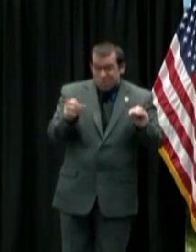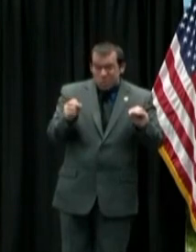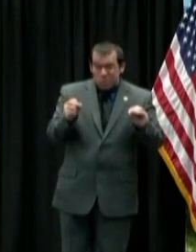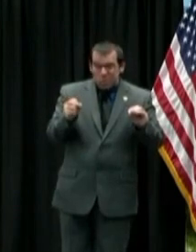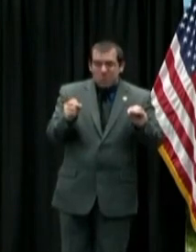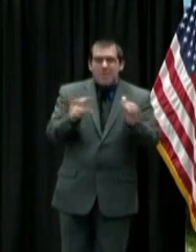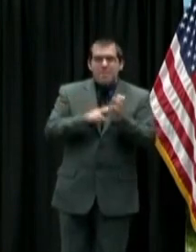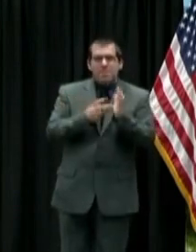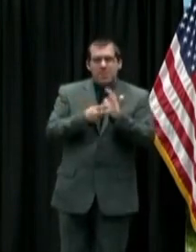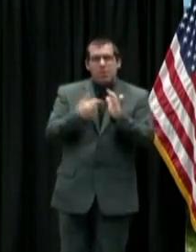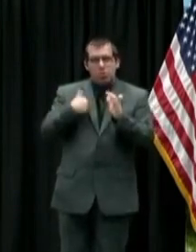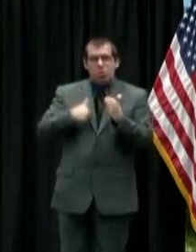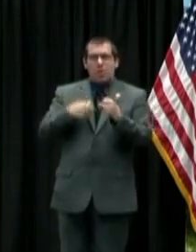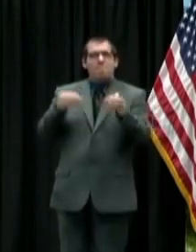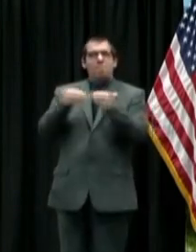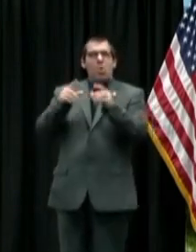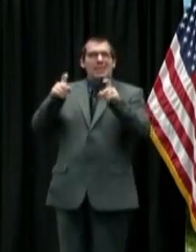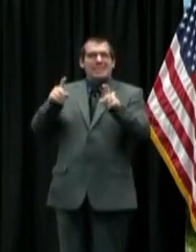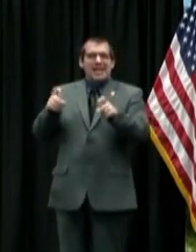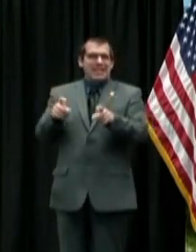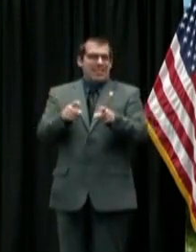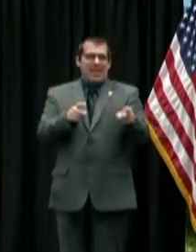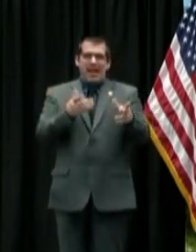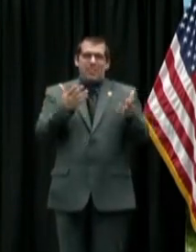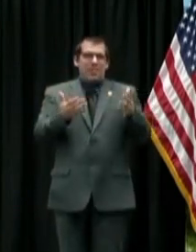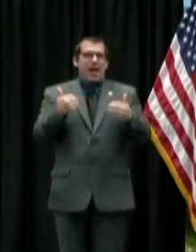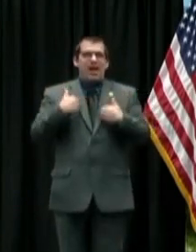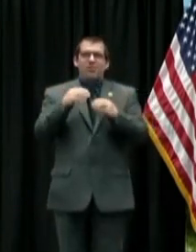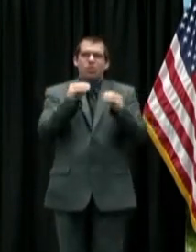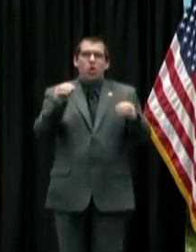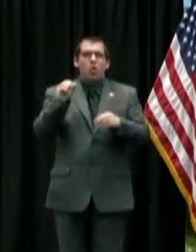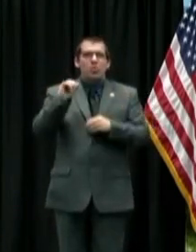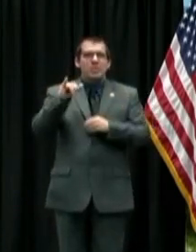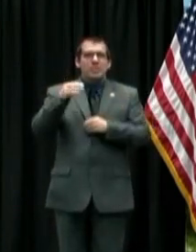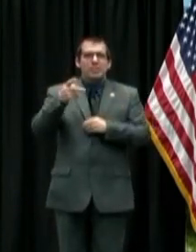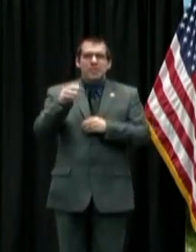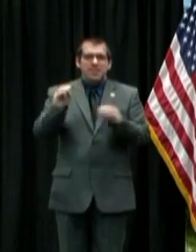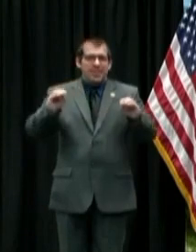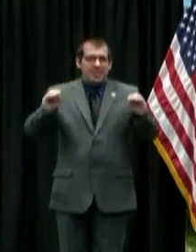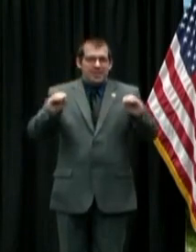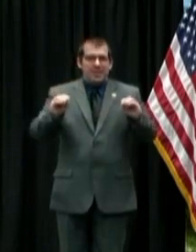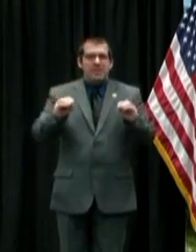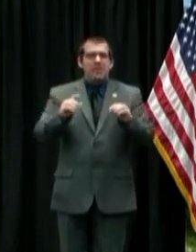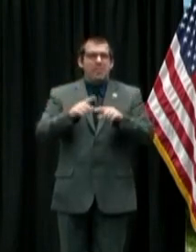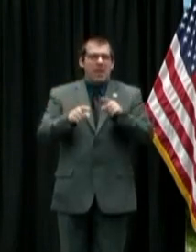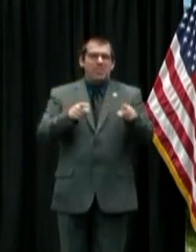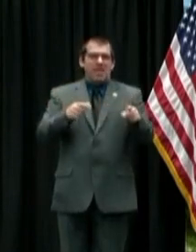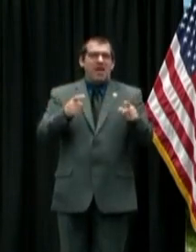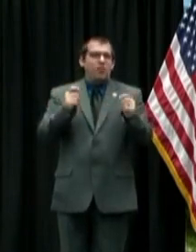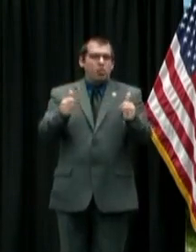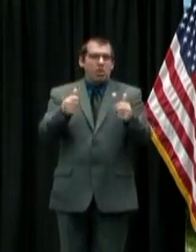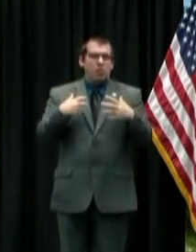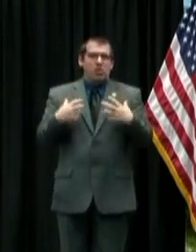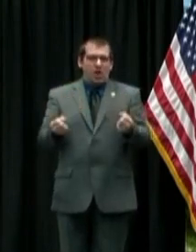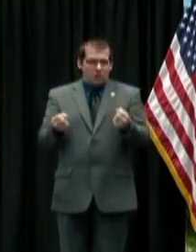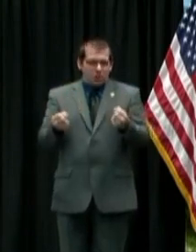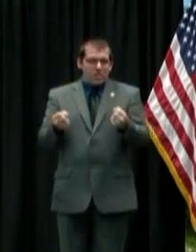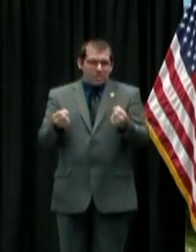means we're testing more because they're probably asymptomatic. Secondly, it means that they're probably going to have a very quick recovery